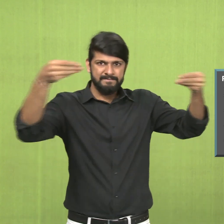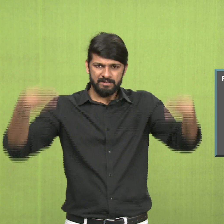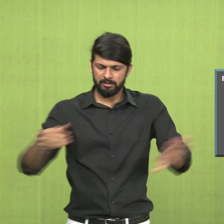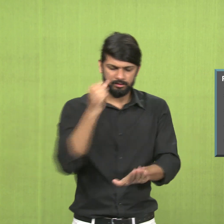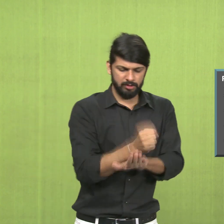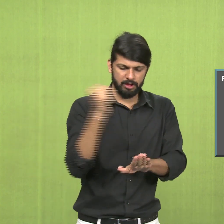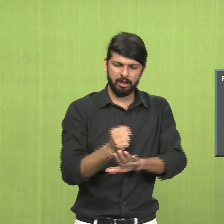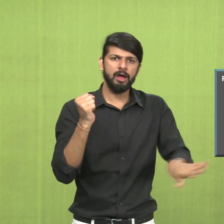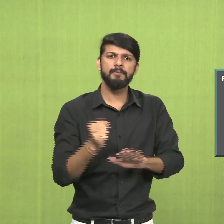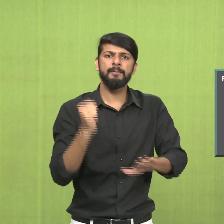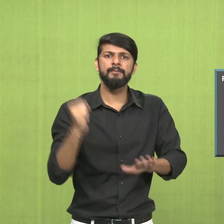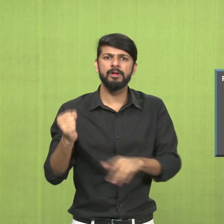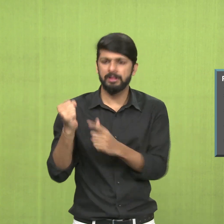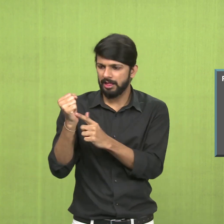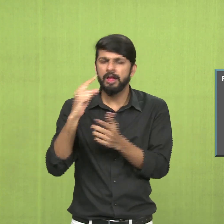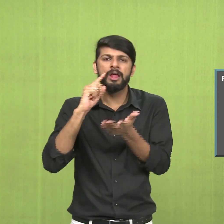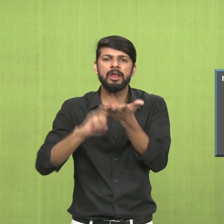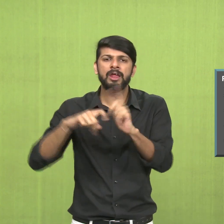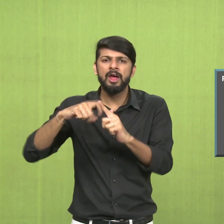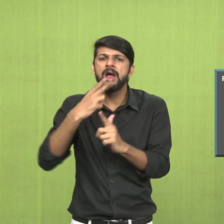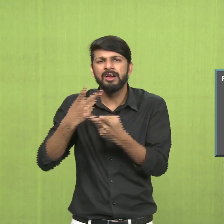or wood, and then the required fabric